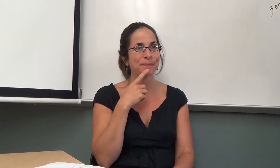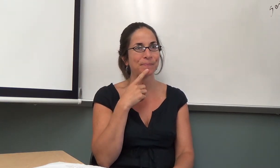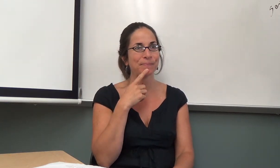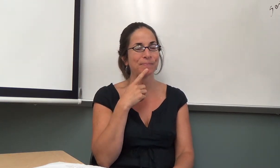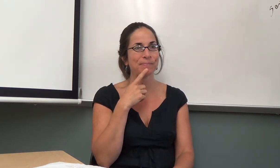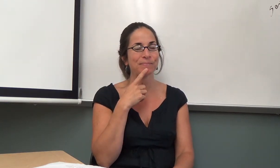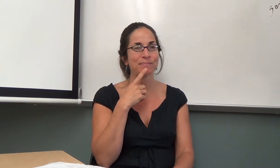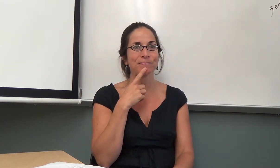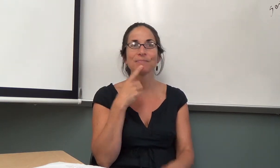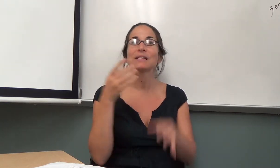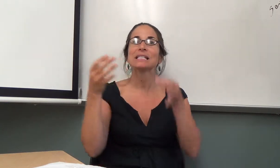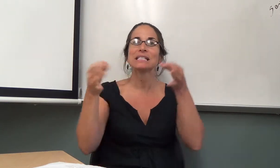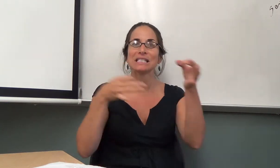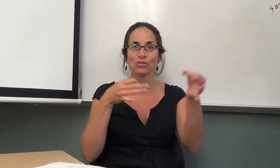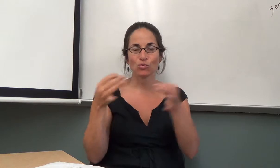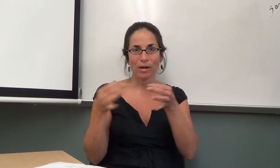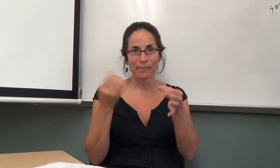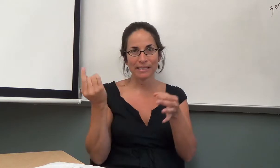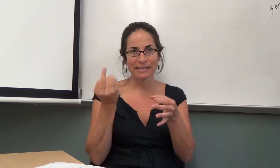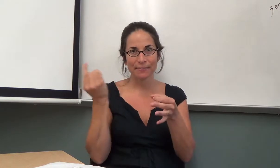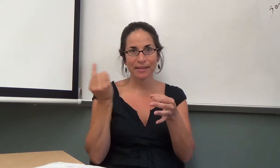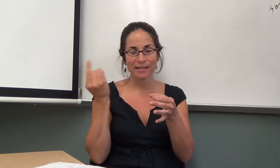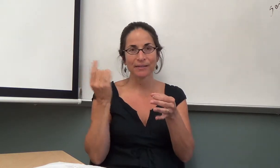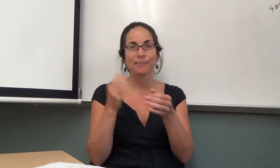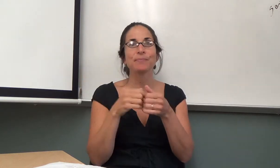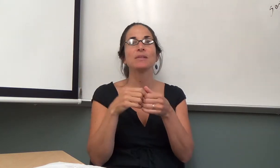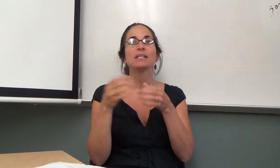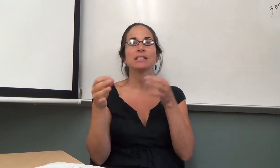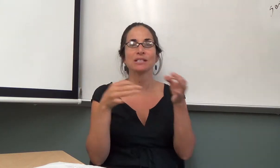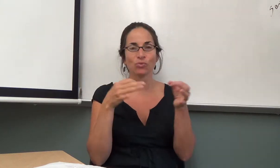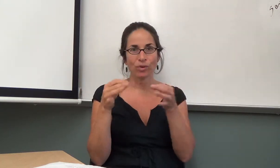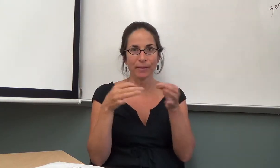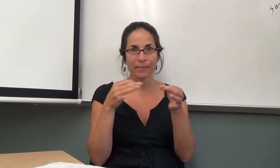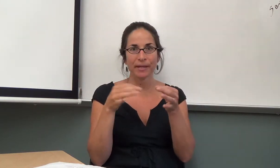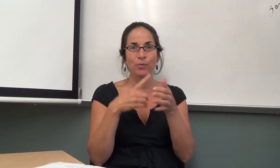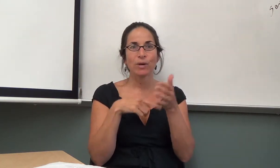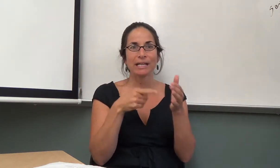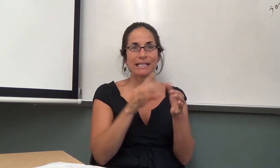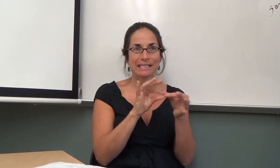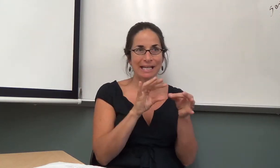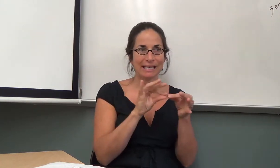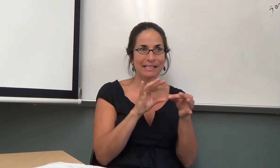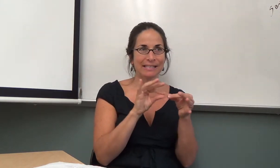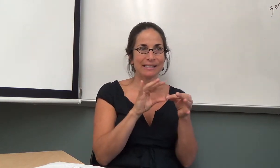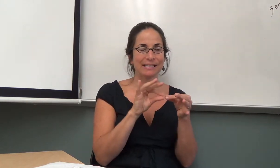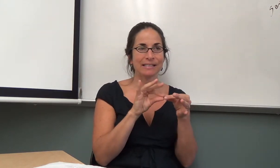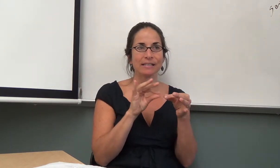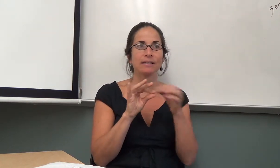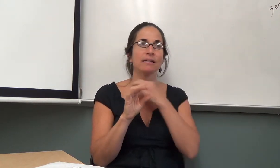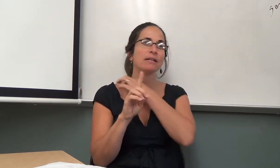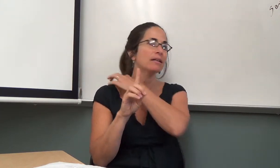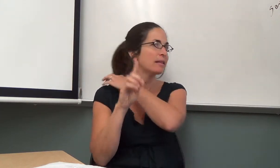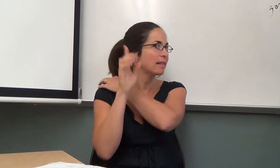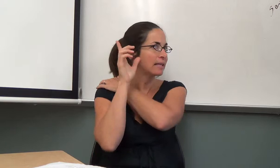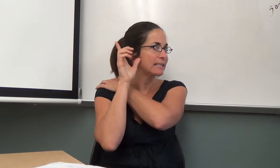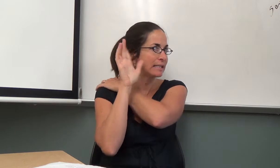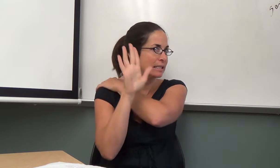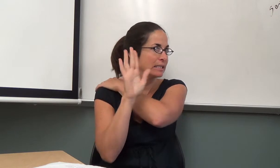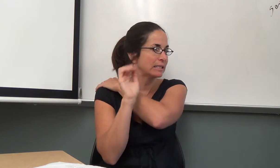Right? It's describing something. It's describing what he's saying. Action. No. Listen to what I just said.